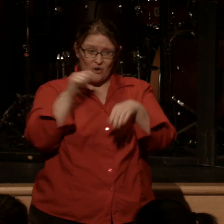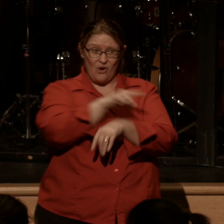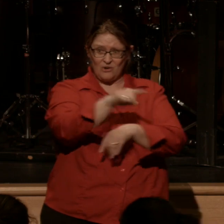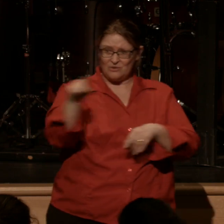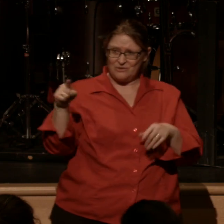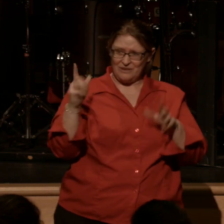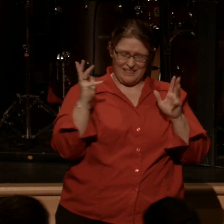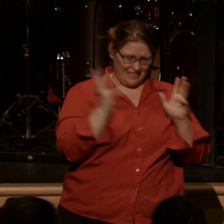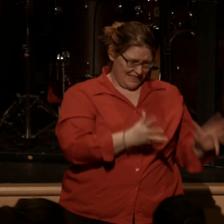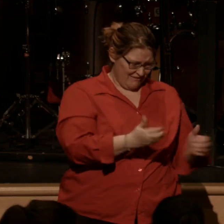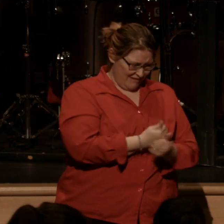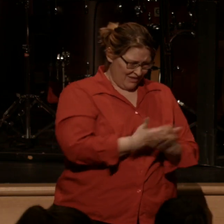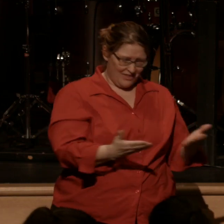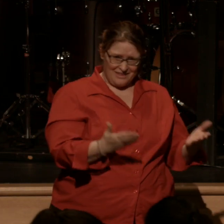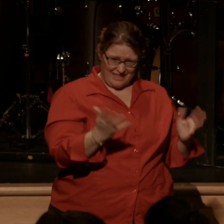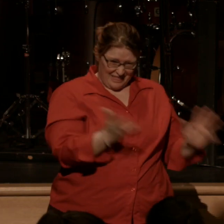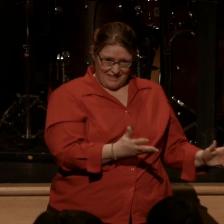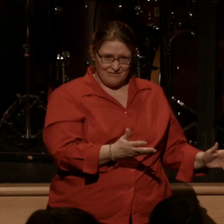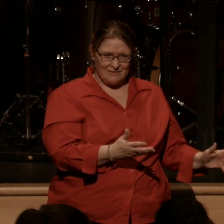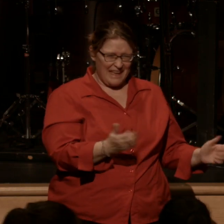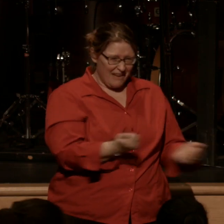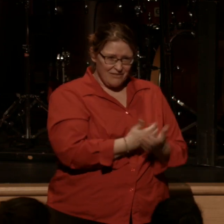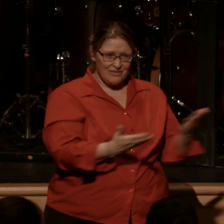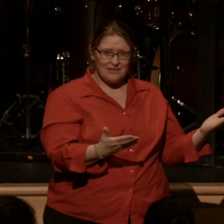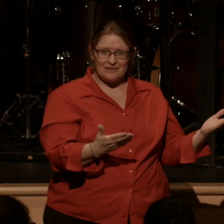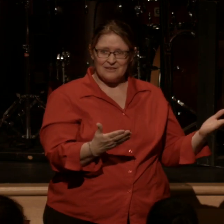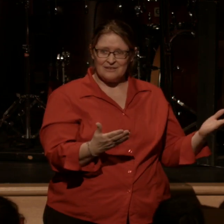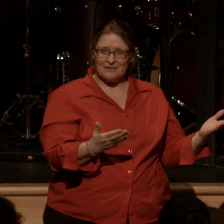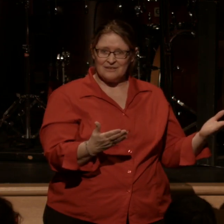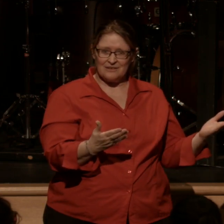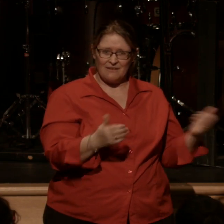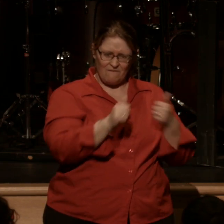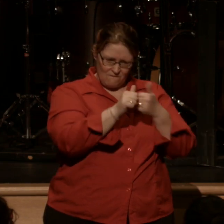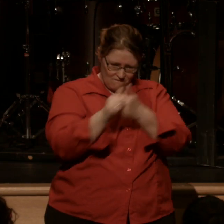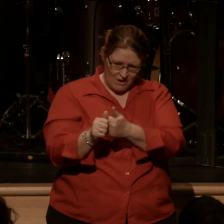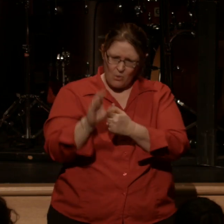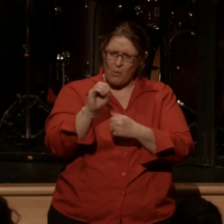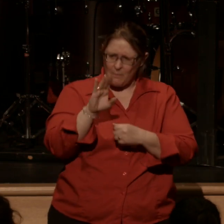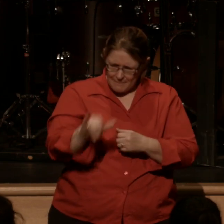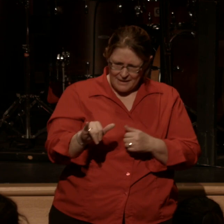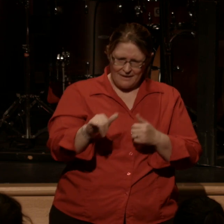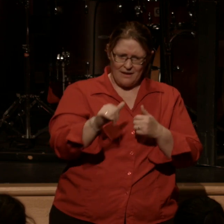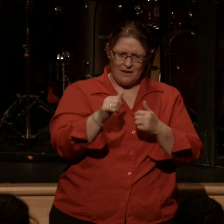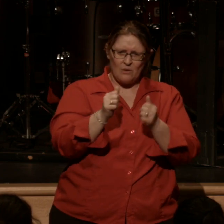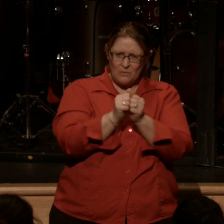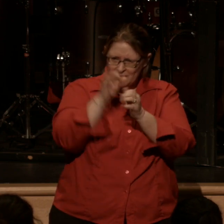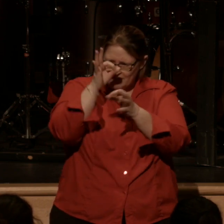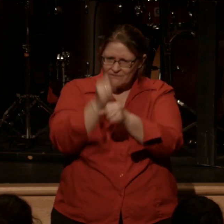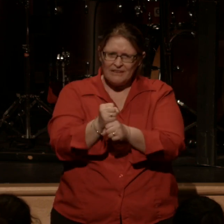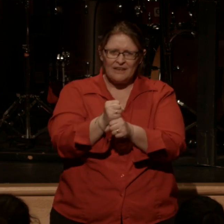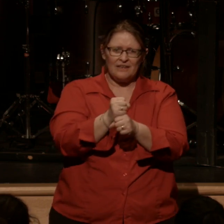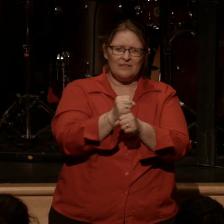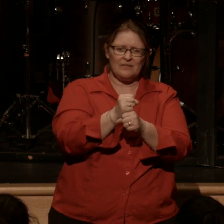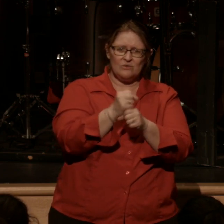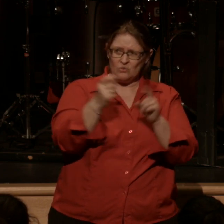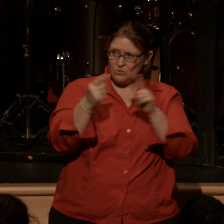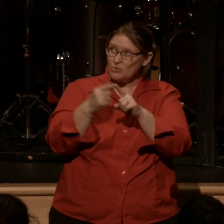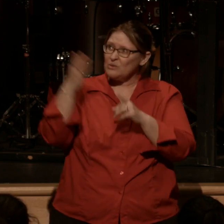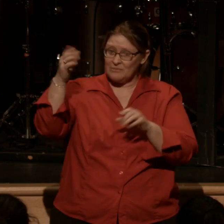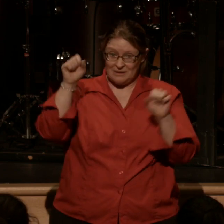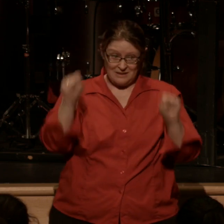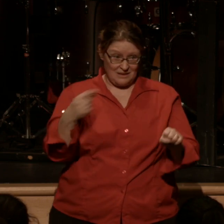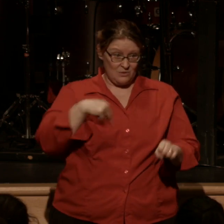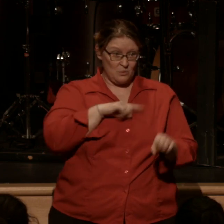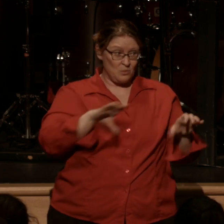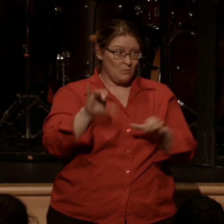to leave everything we had and to follow obediently in faith to him, could we do